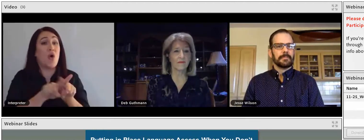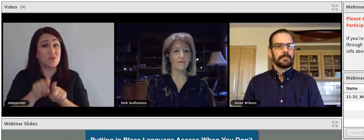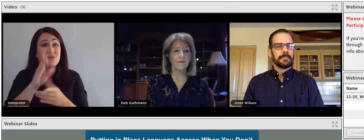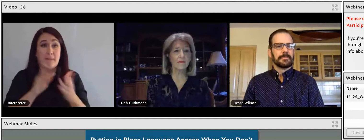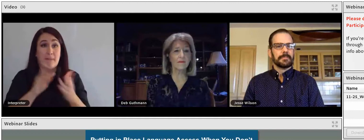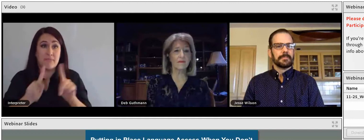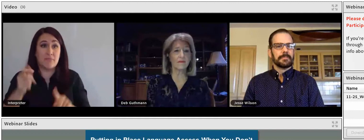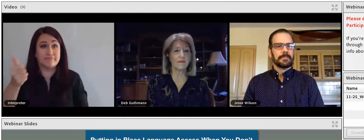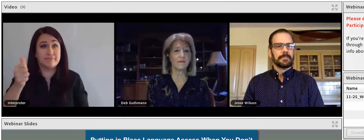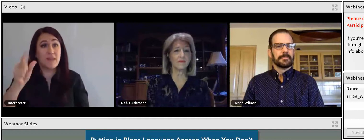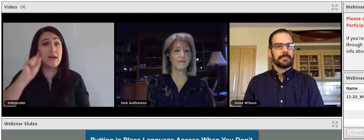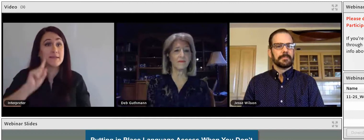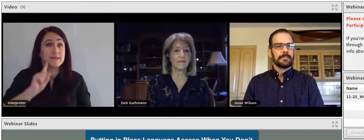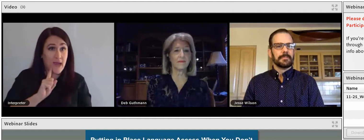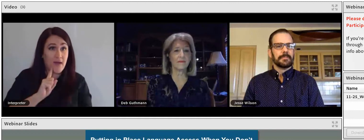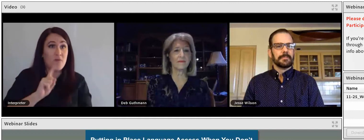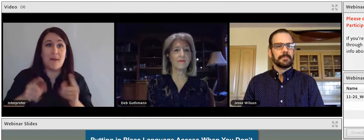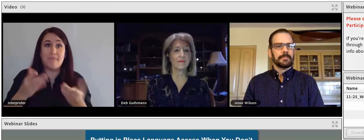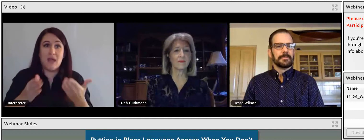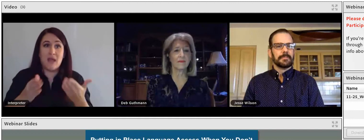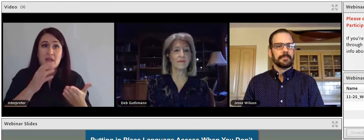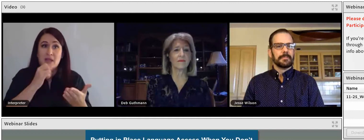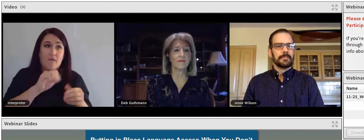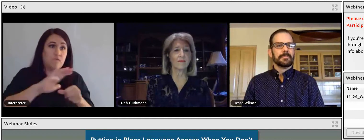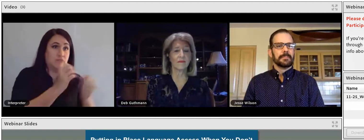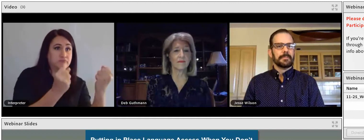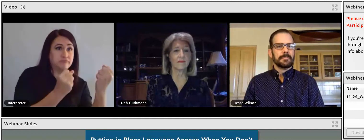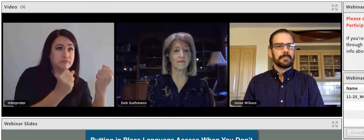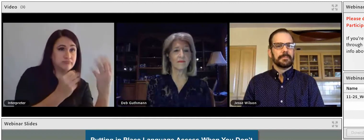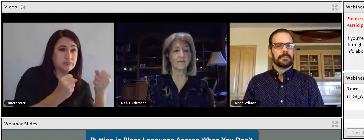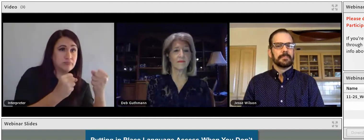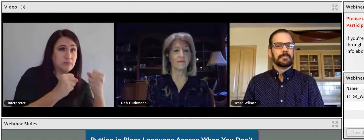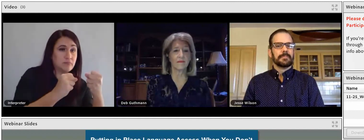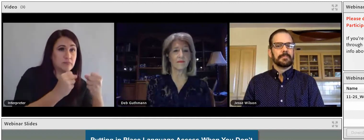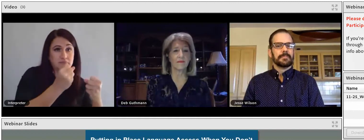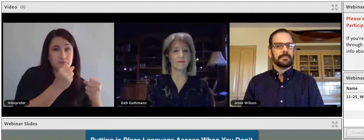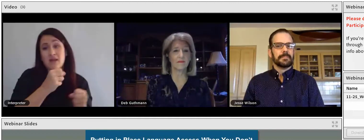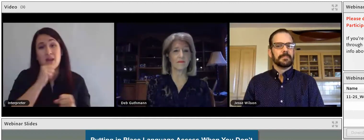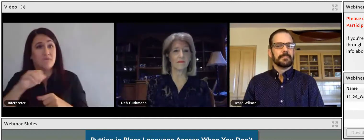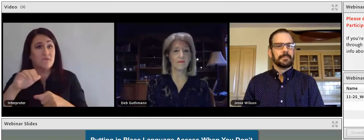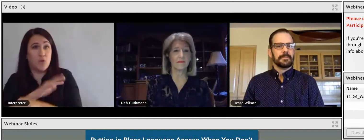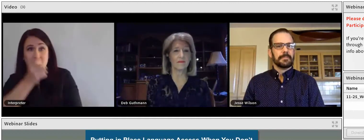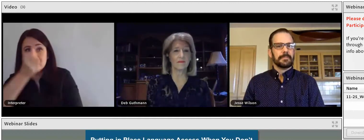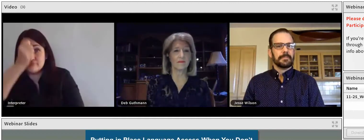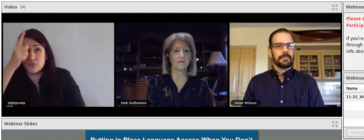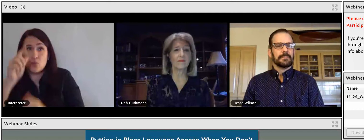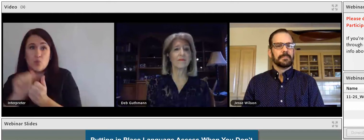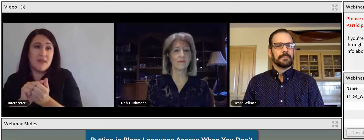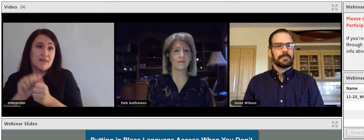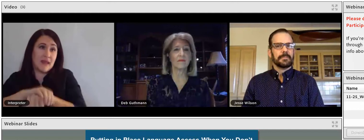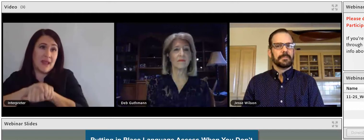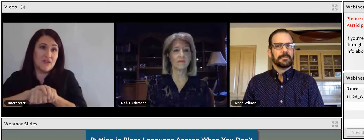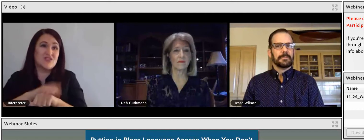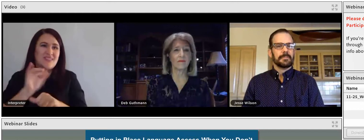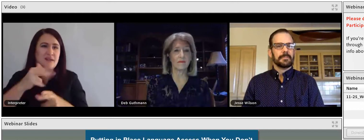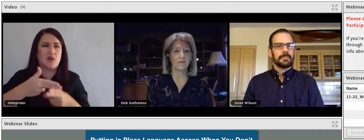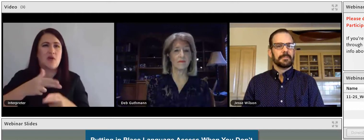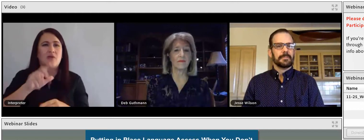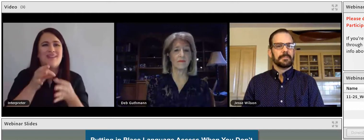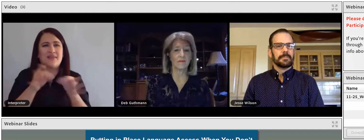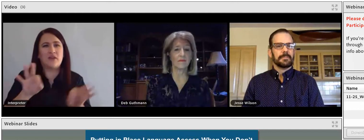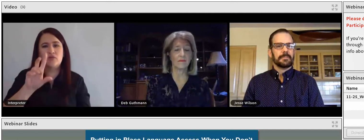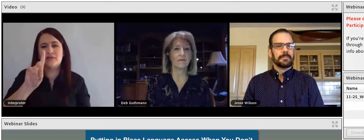and aren't fully fluent in English or in sign language, and that's called having language disfluency. So sometimes you